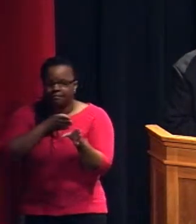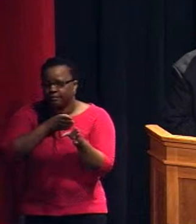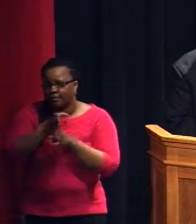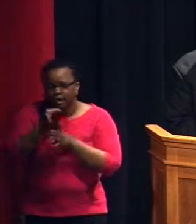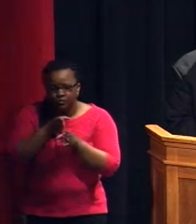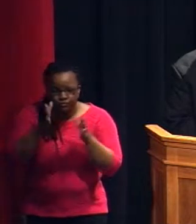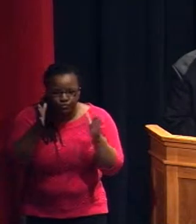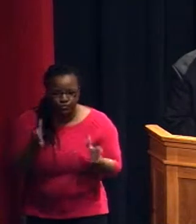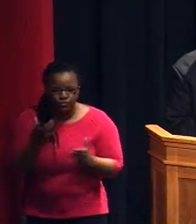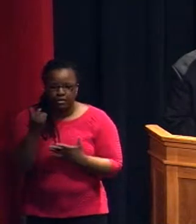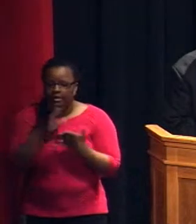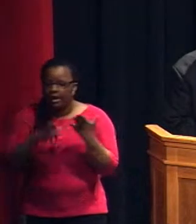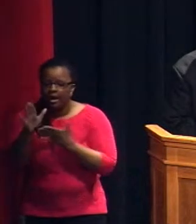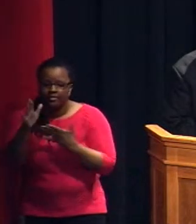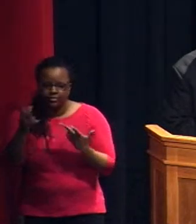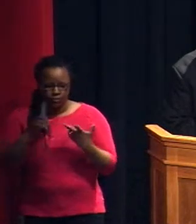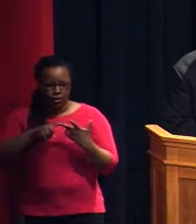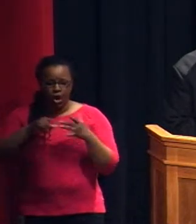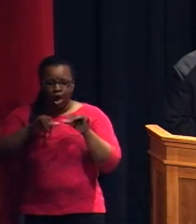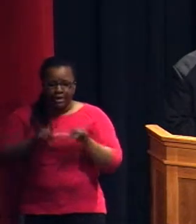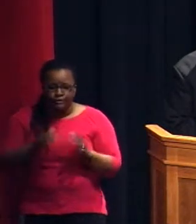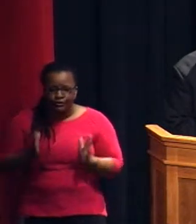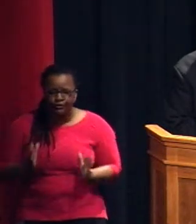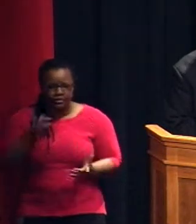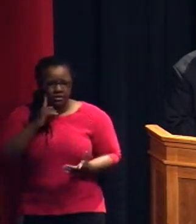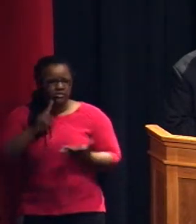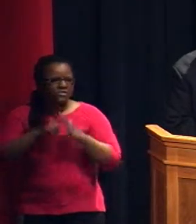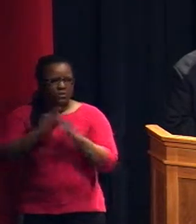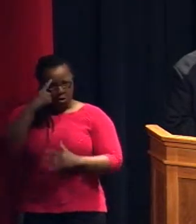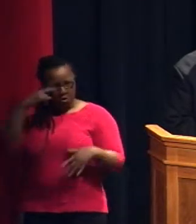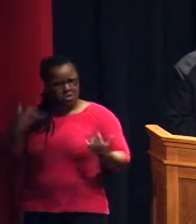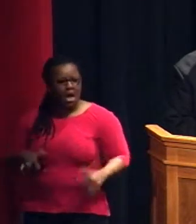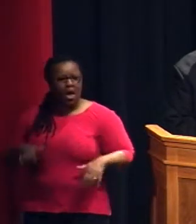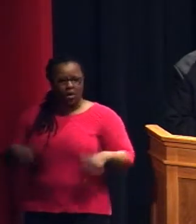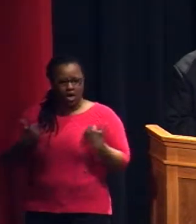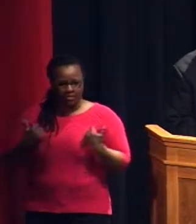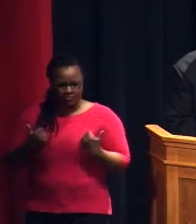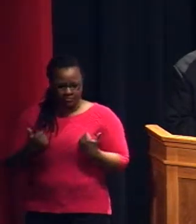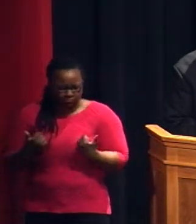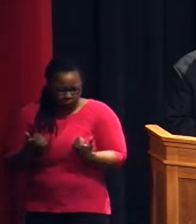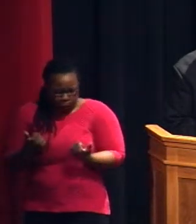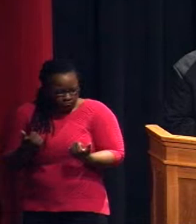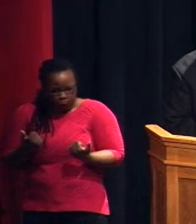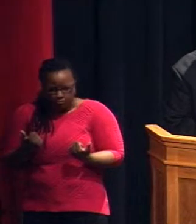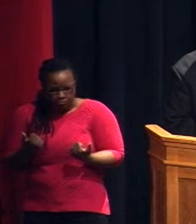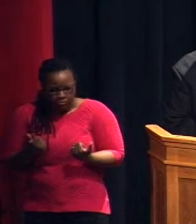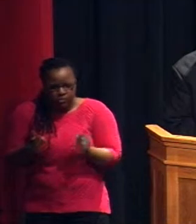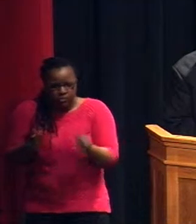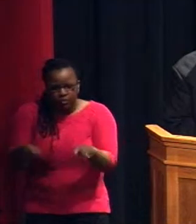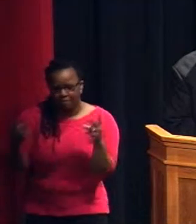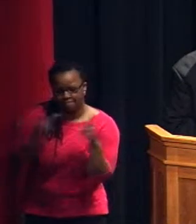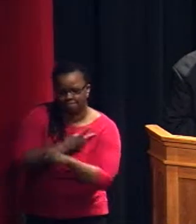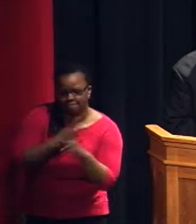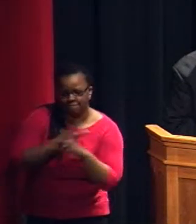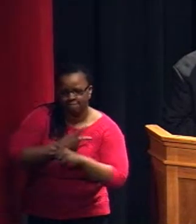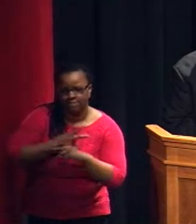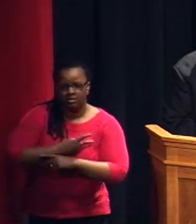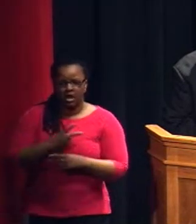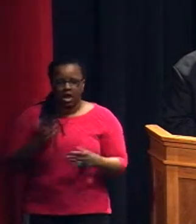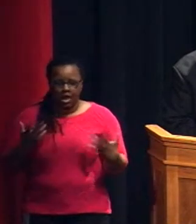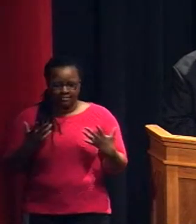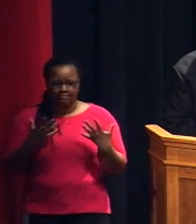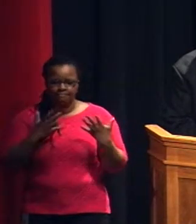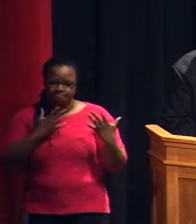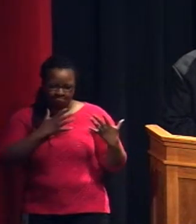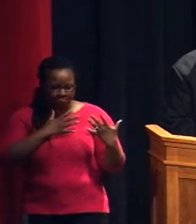engineer to begin to live your life intentionally and heroically. Find a way that you can serve your